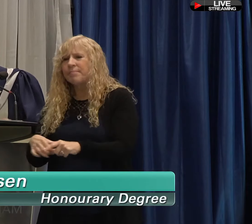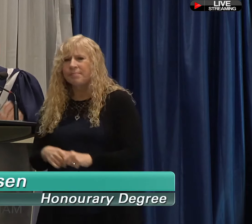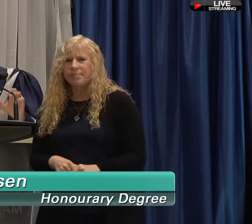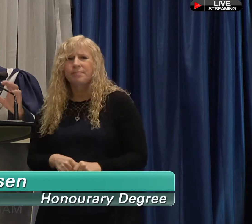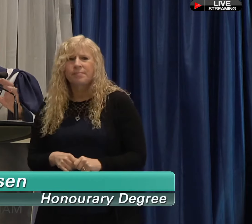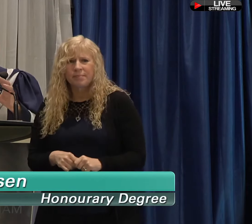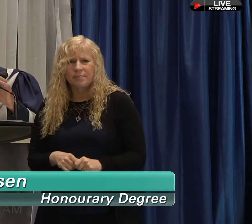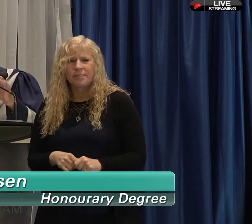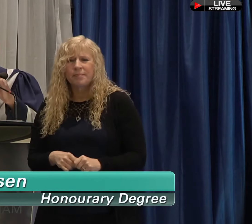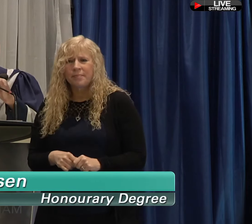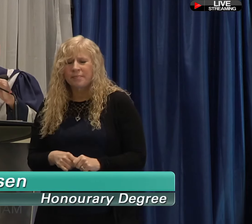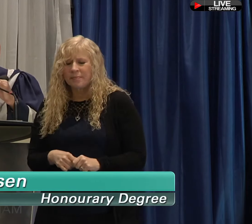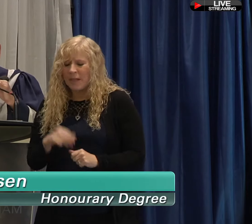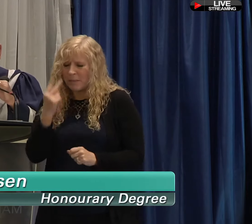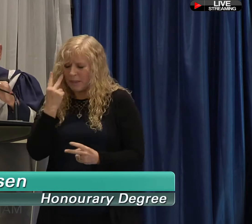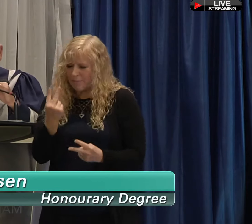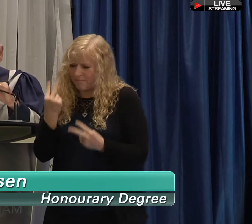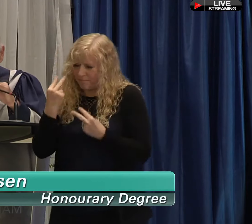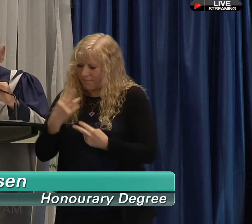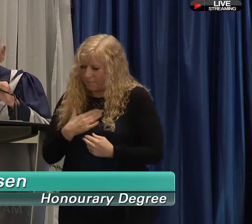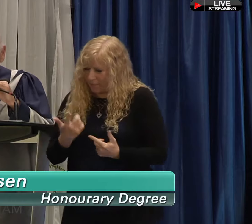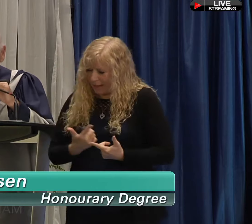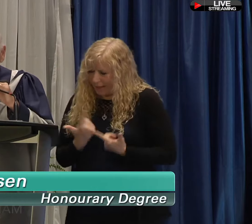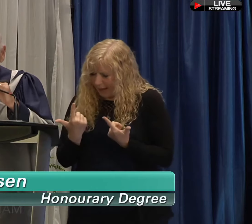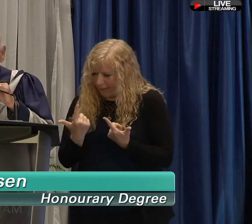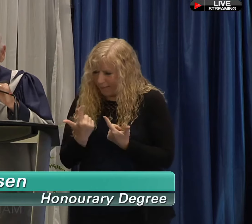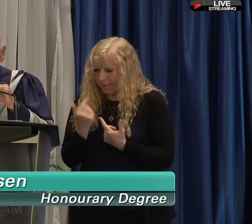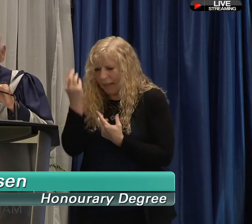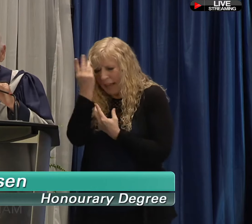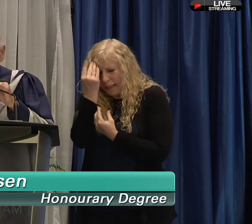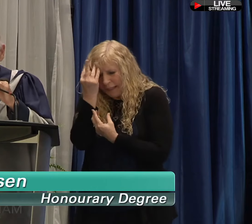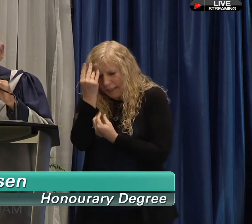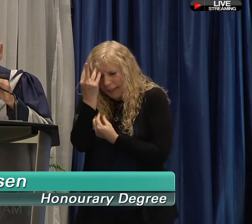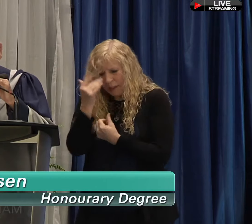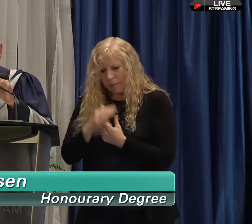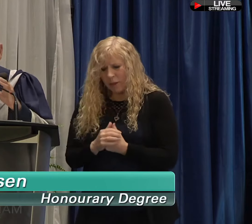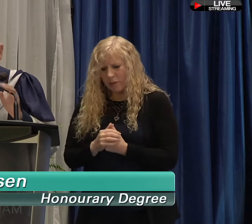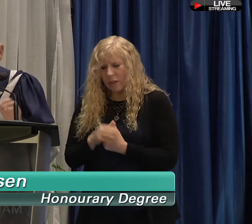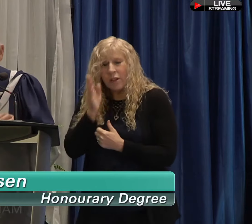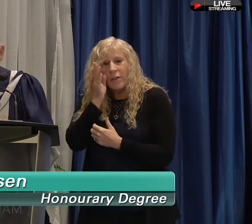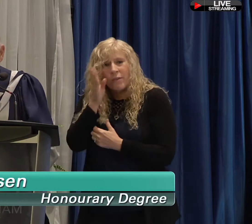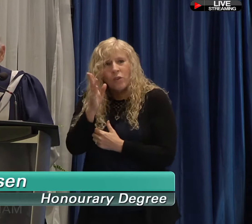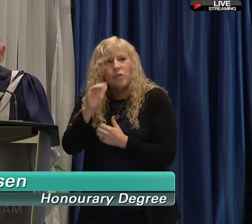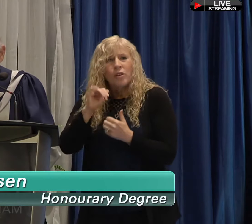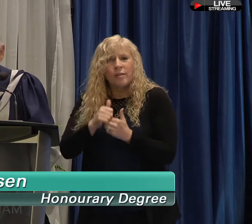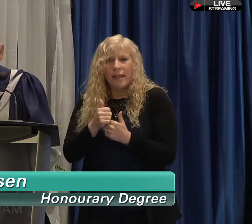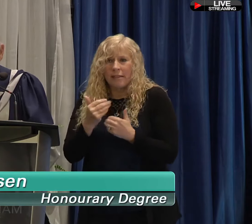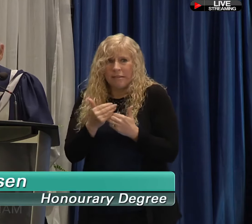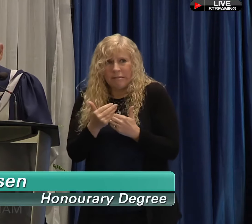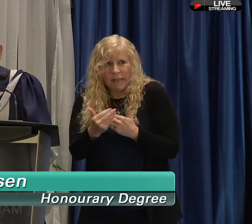As I reflect on my life and think about the exciting future that lies in front of you,